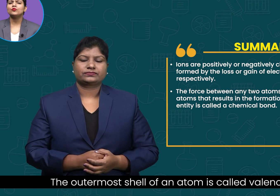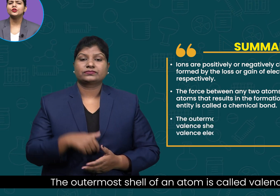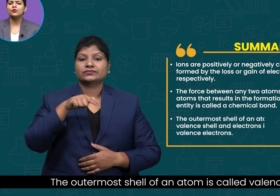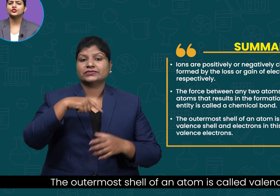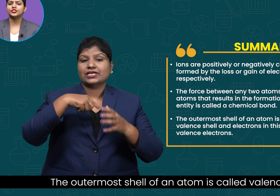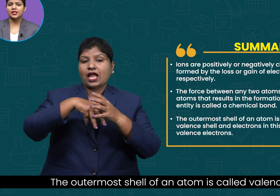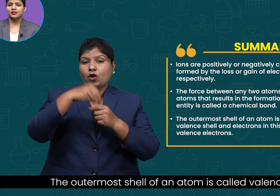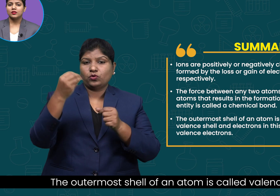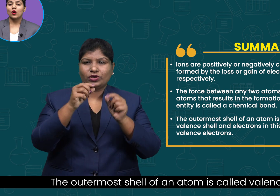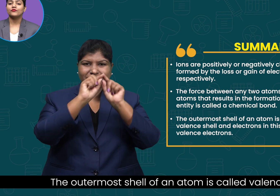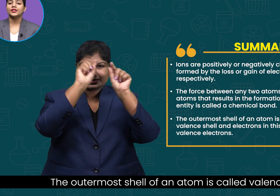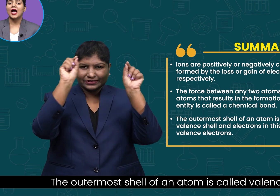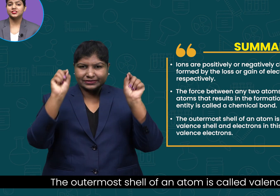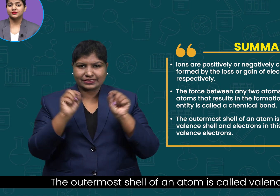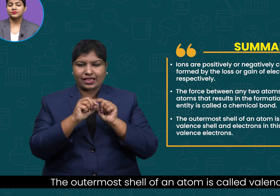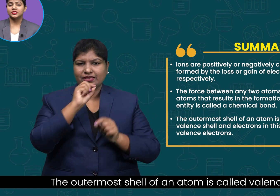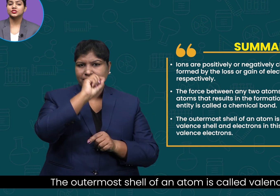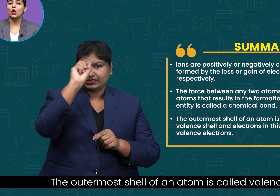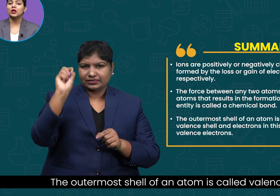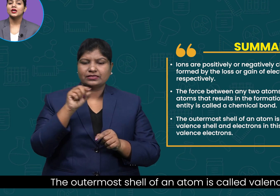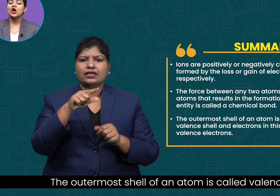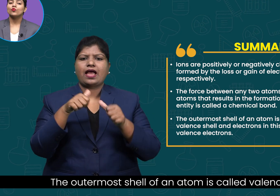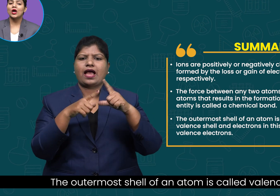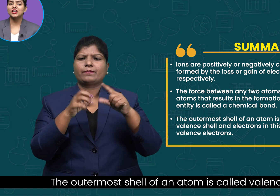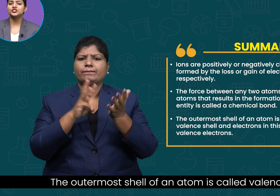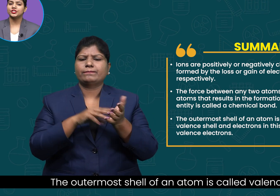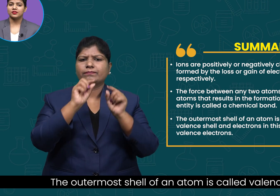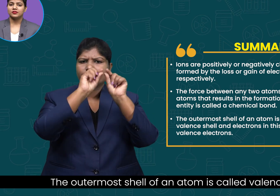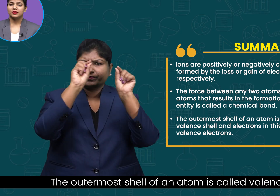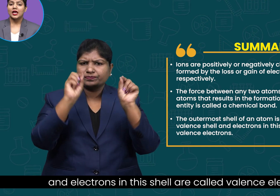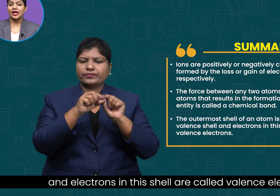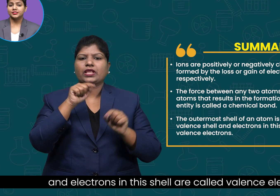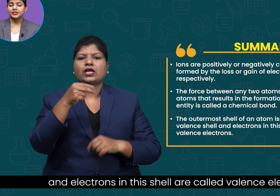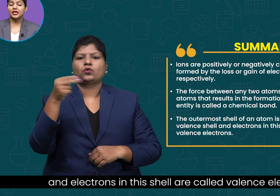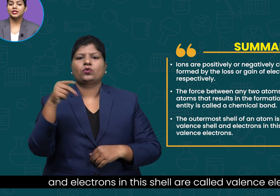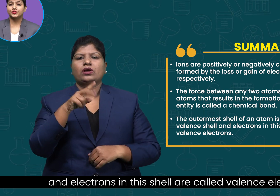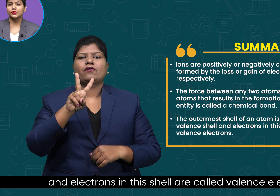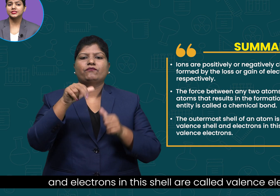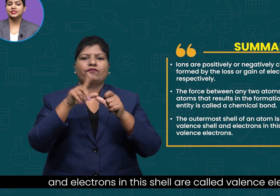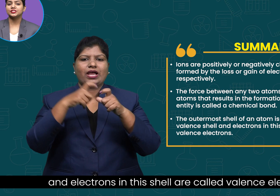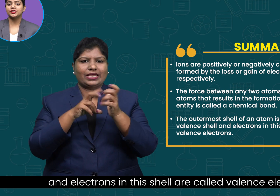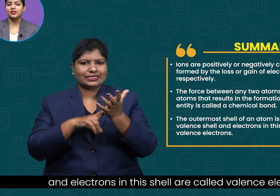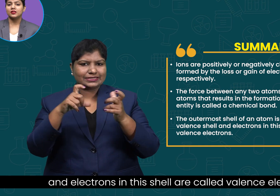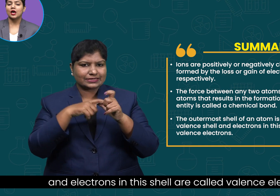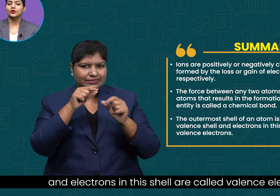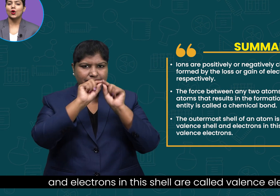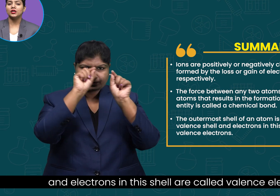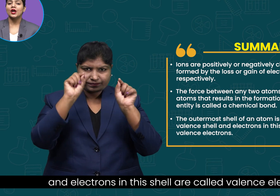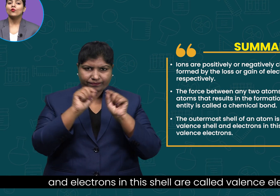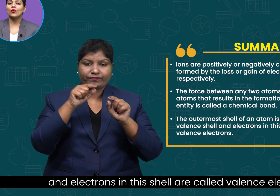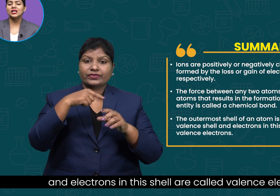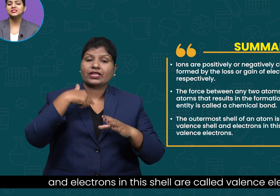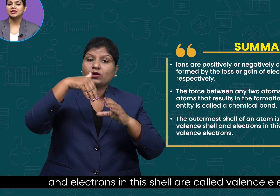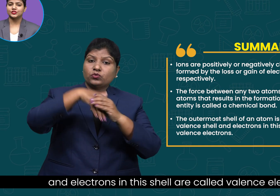The outermost shell of an atom is called valence shell and electrons in the shell are